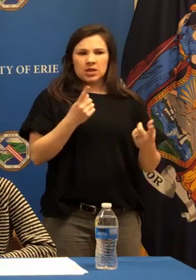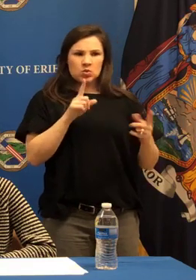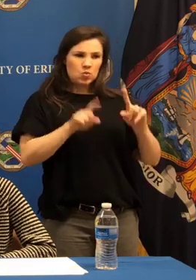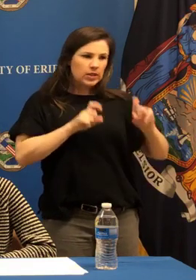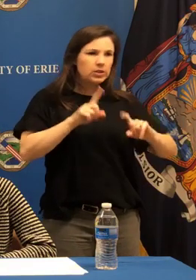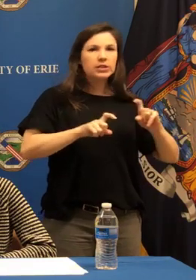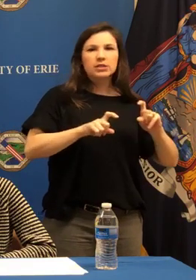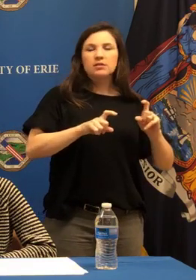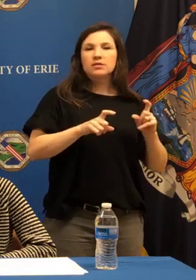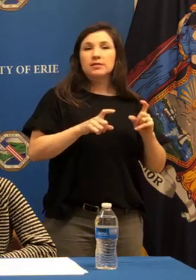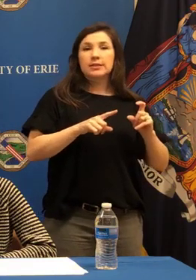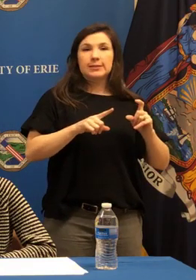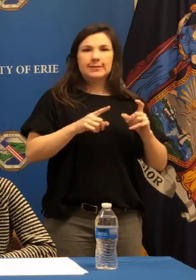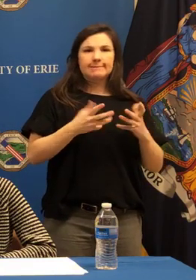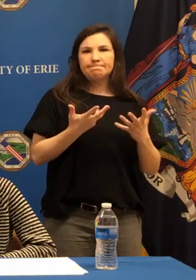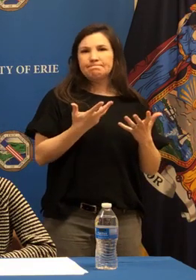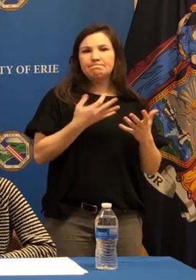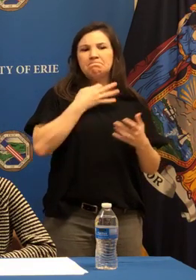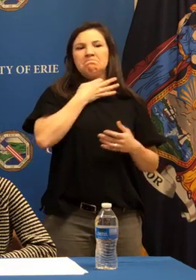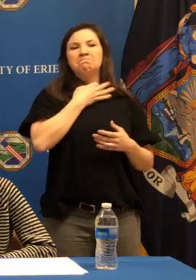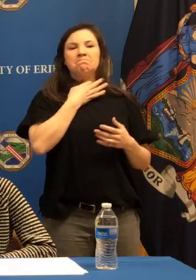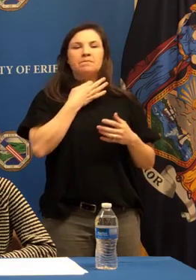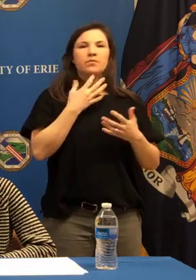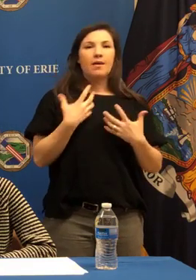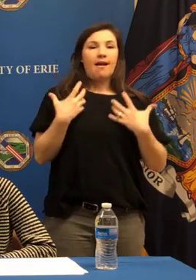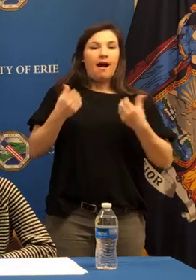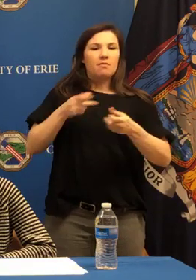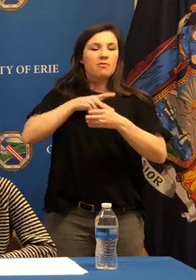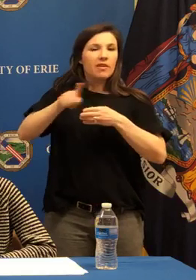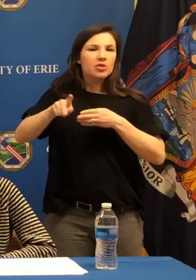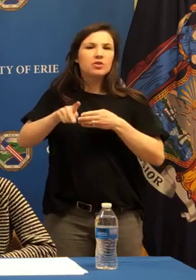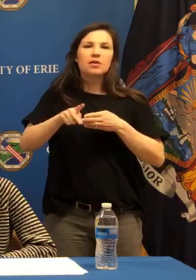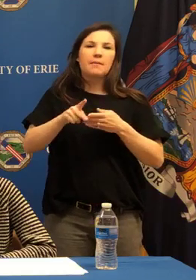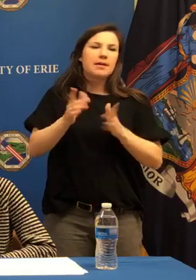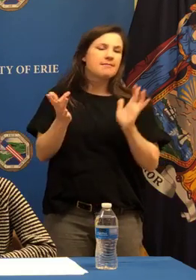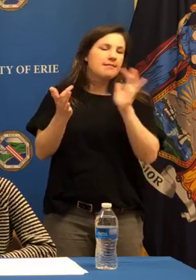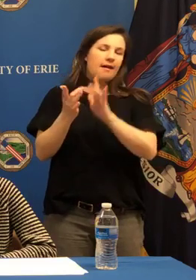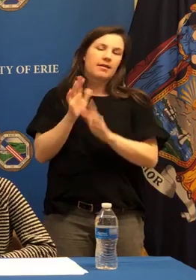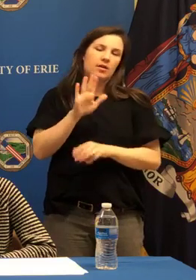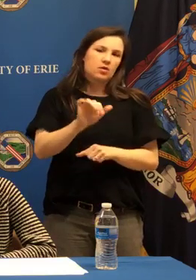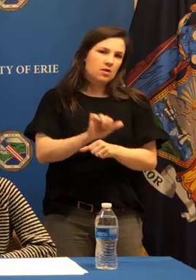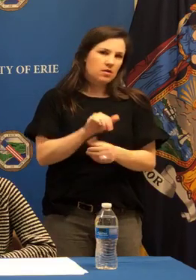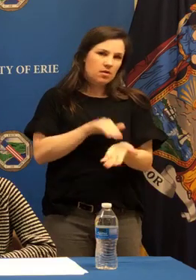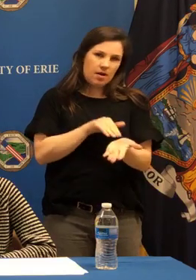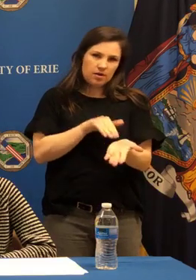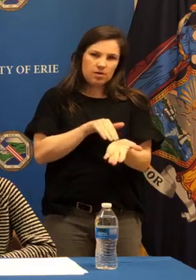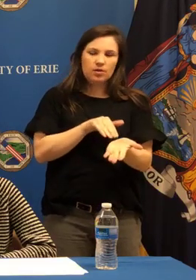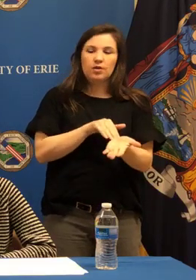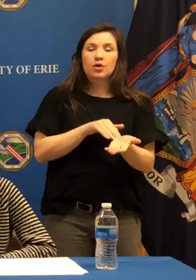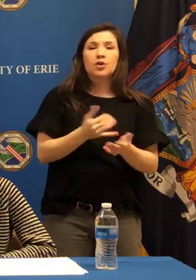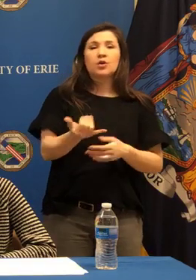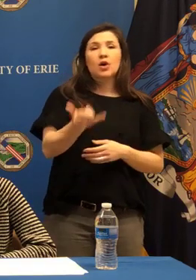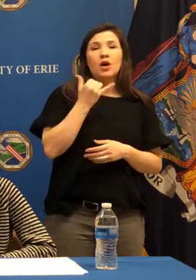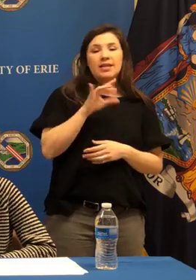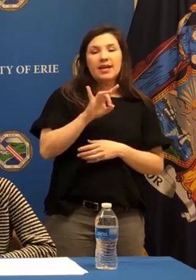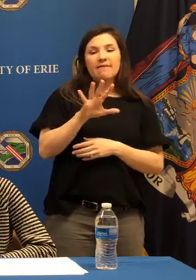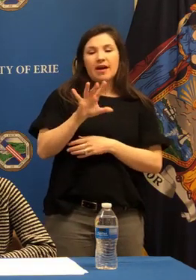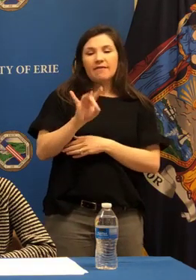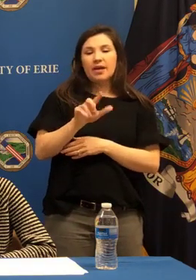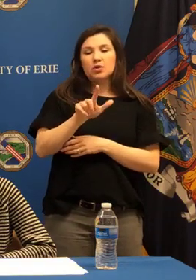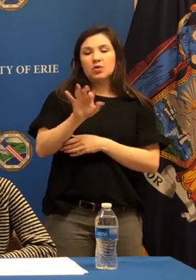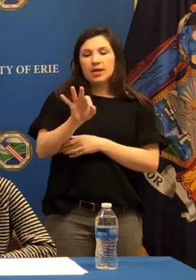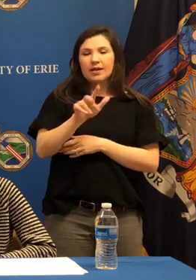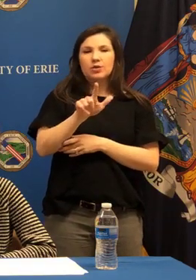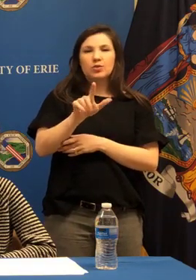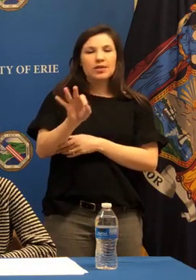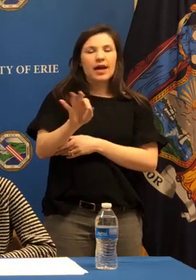asked or answered by a health professional, you should always contact your doctor. You can call us at 858-2929, but please don't